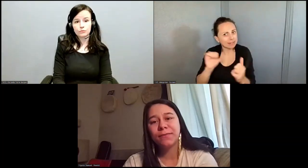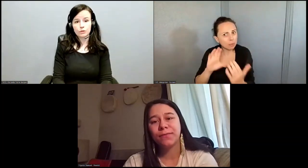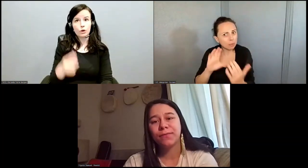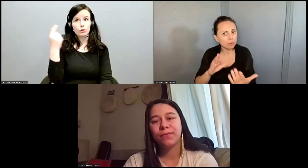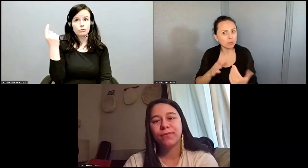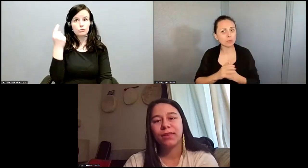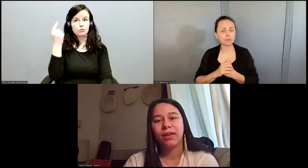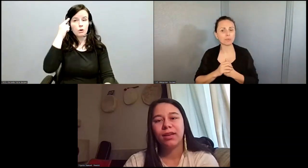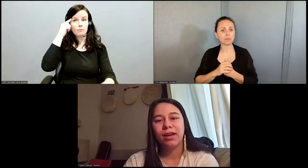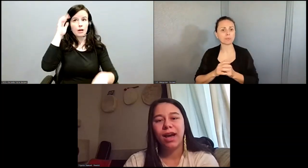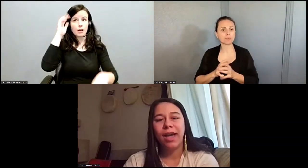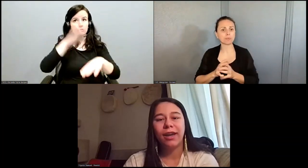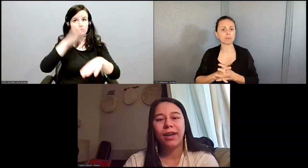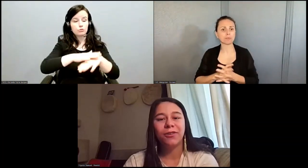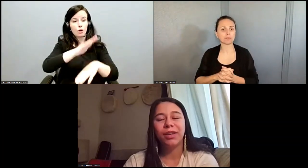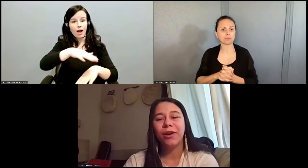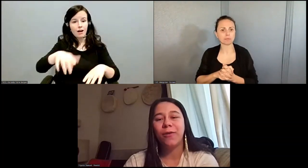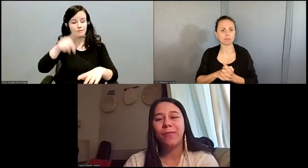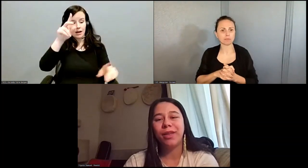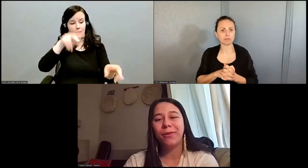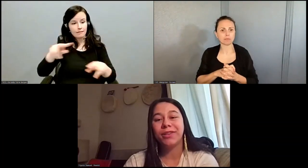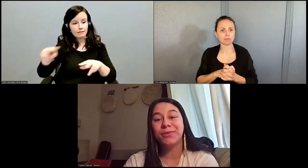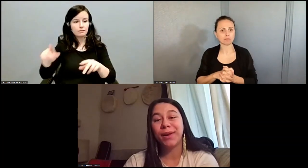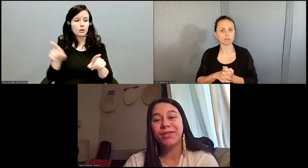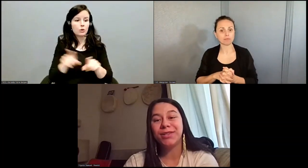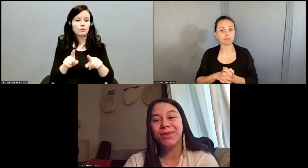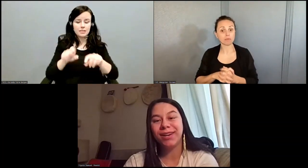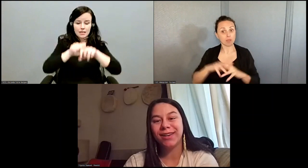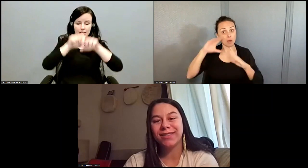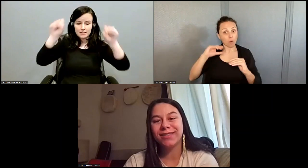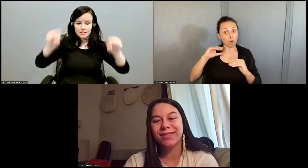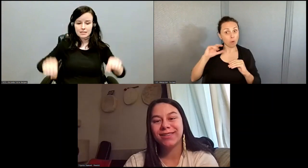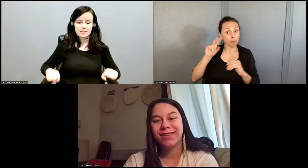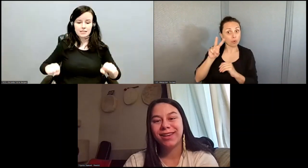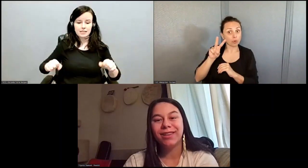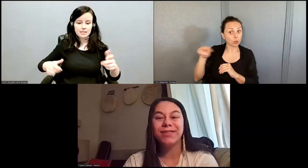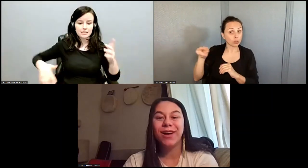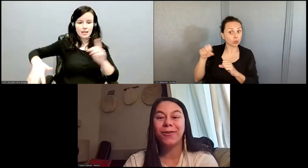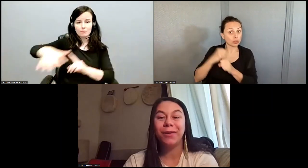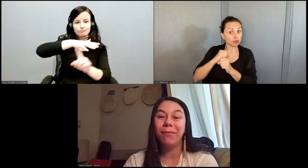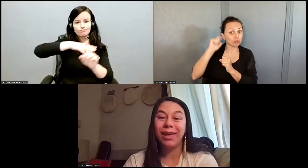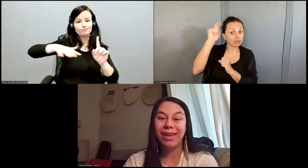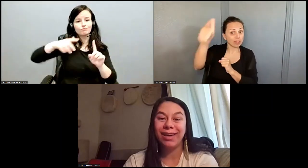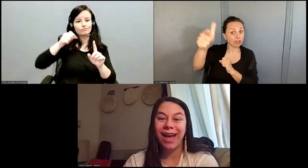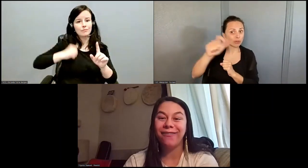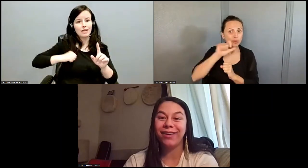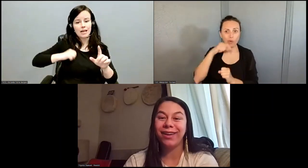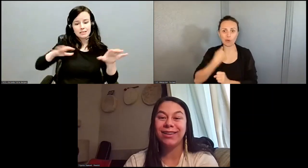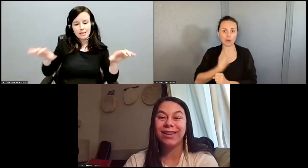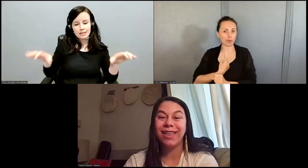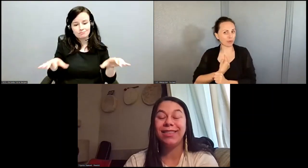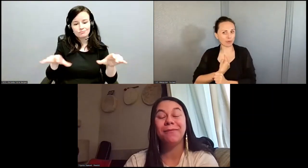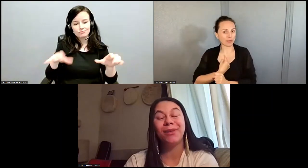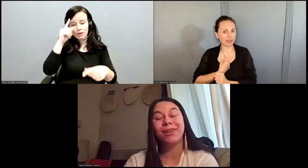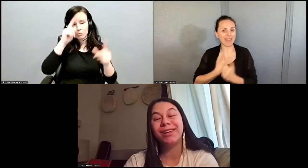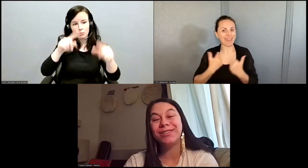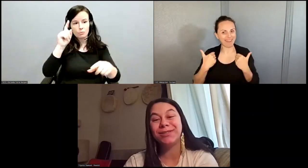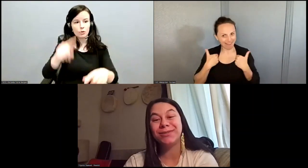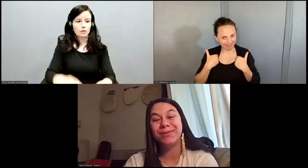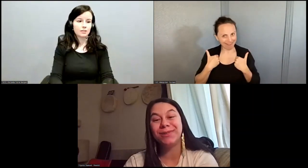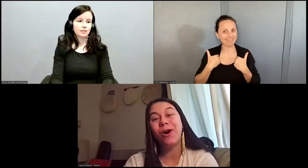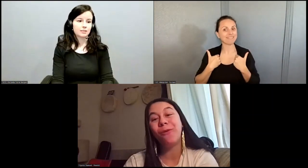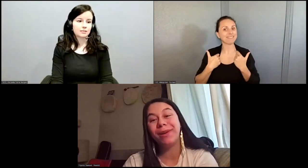approaches. I can only hope that within 22 years, it is not only me having the